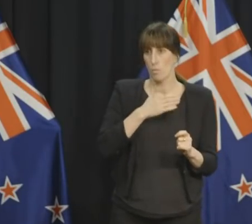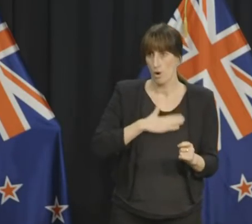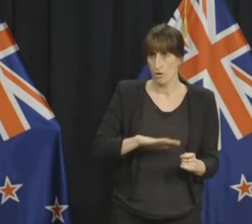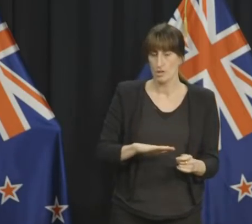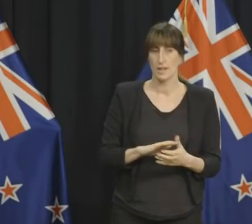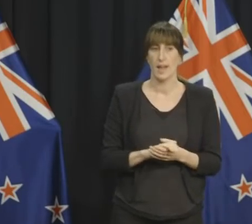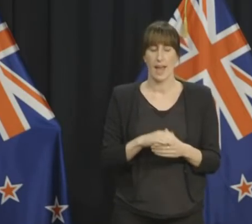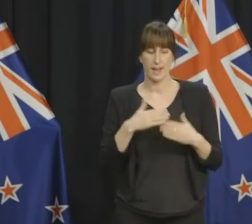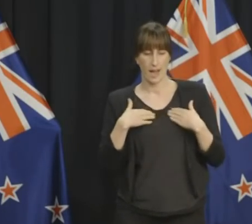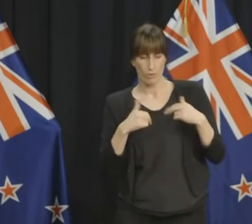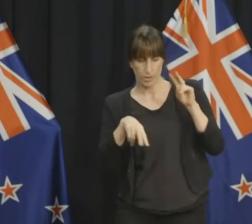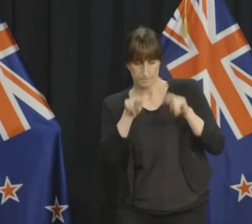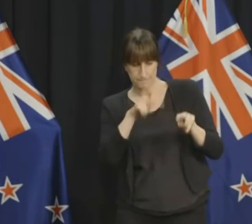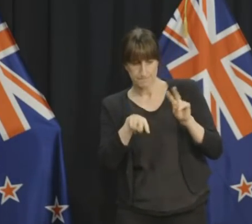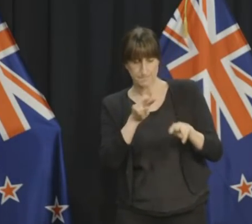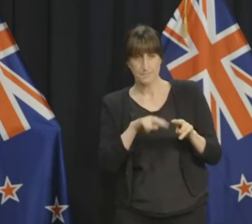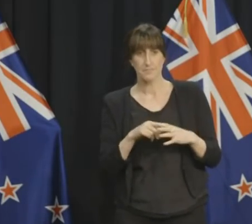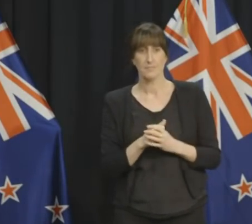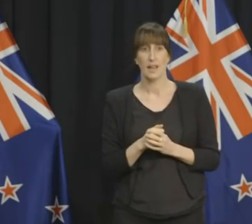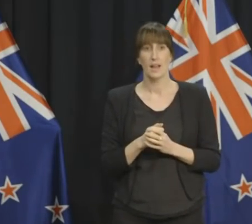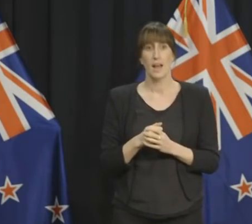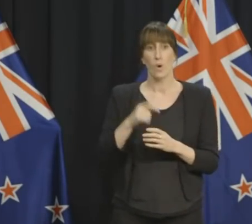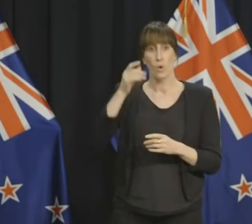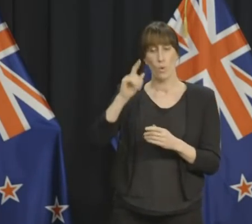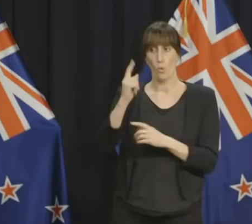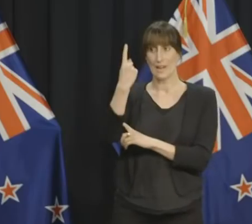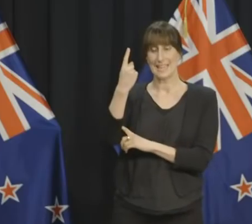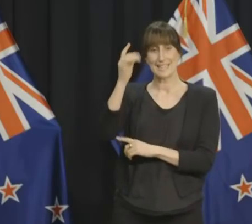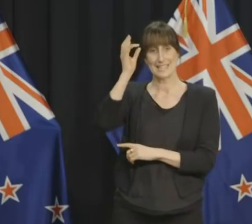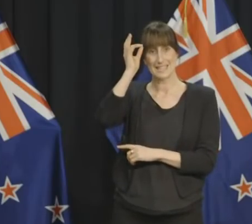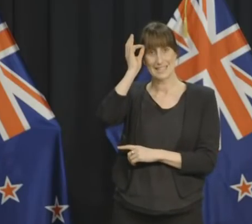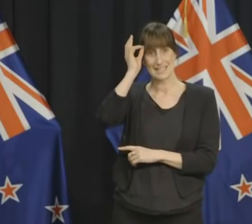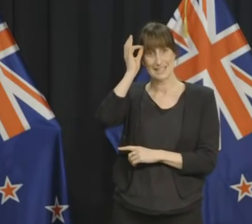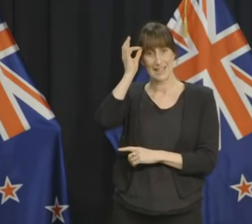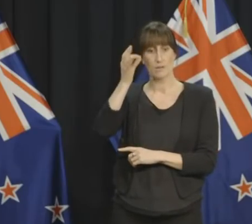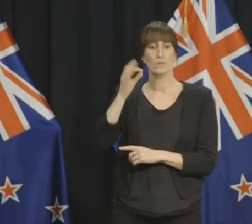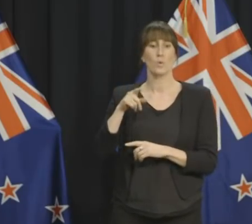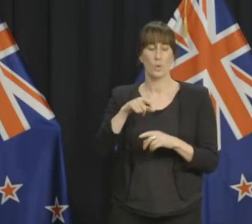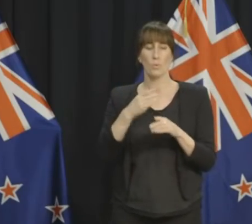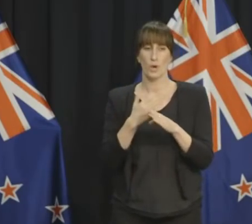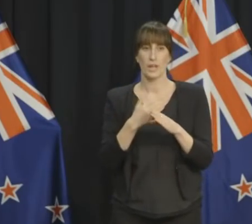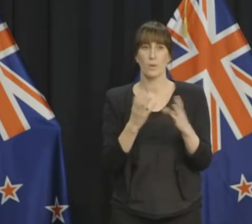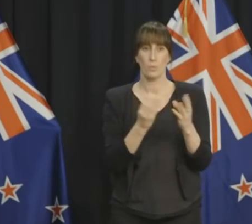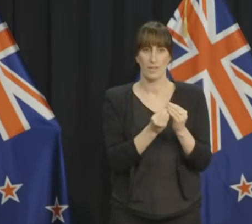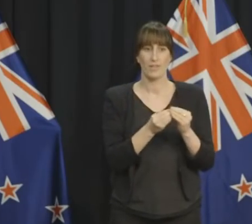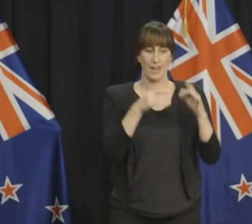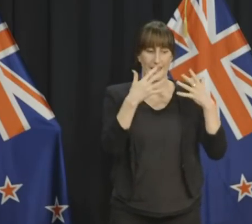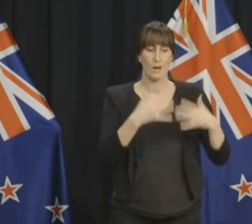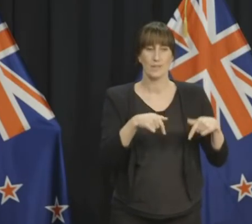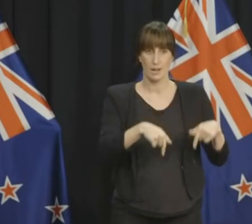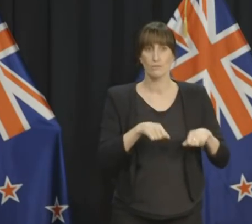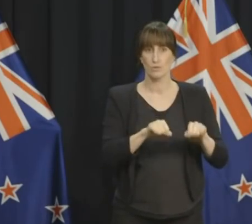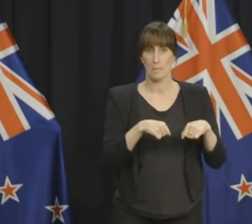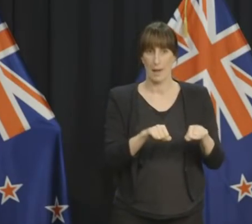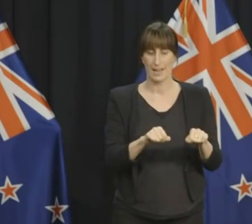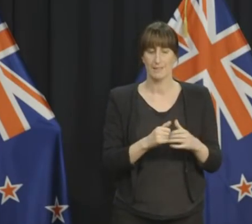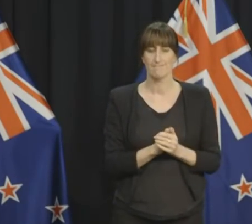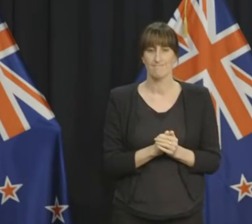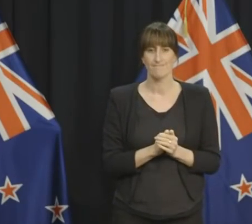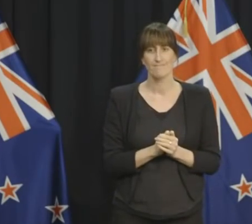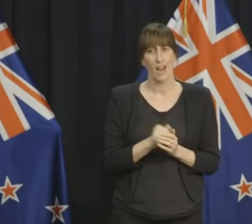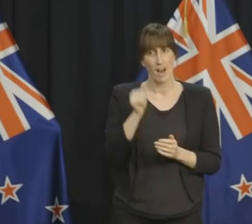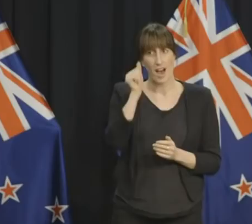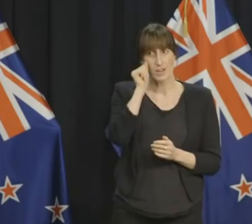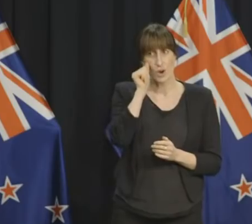Countdown on their response. I understand the level of anxiety that this causes to all of our team of 5